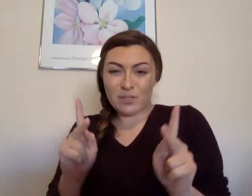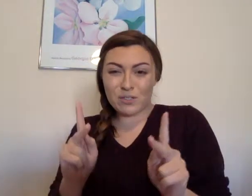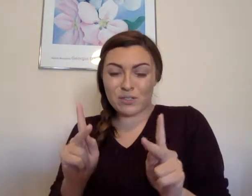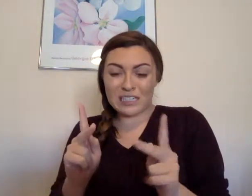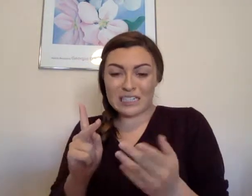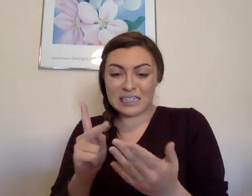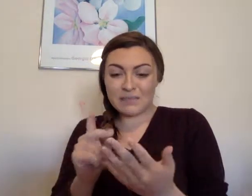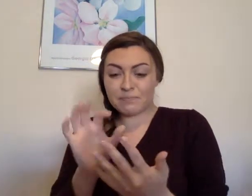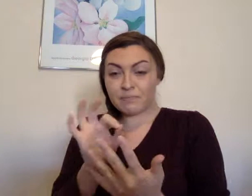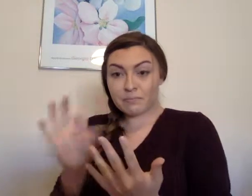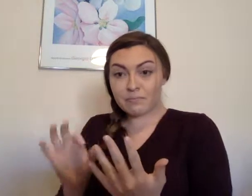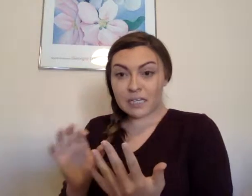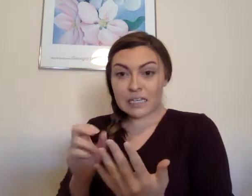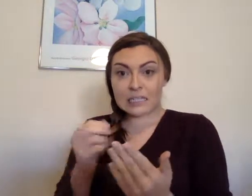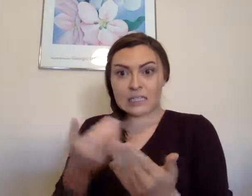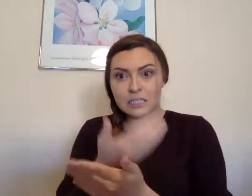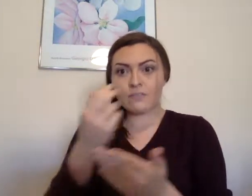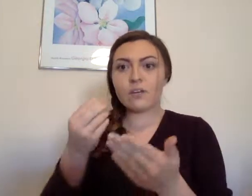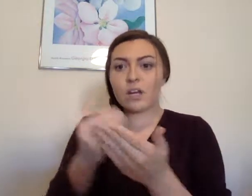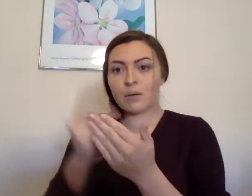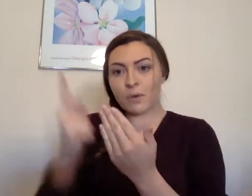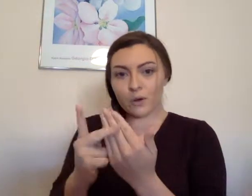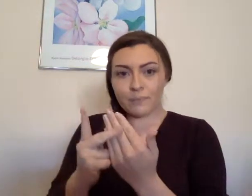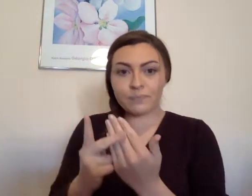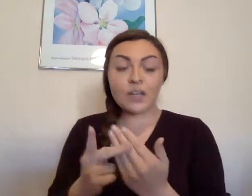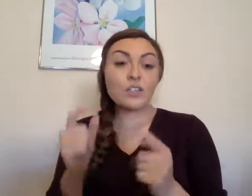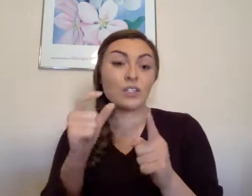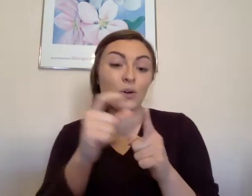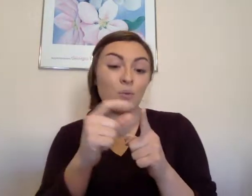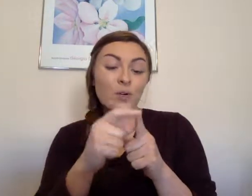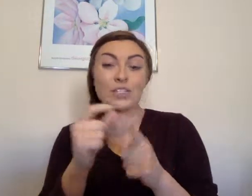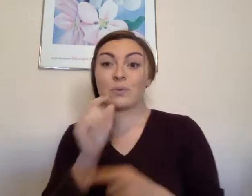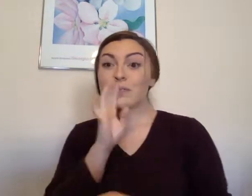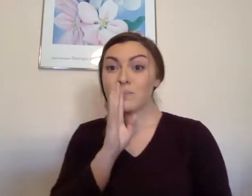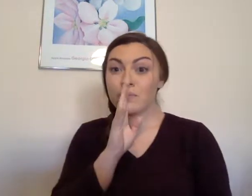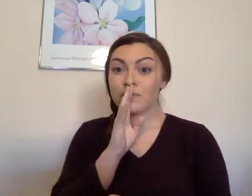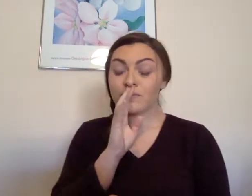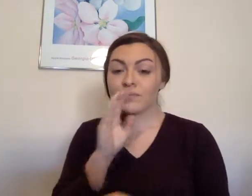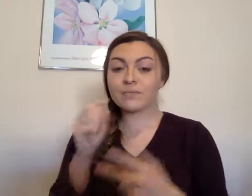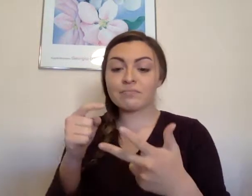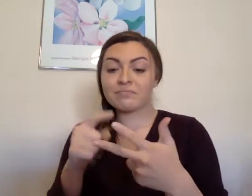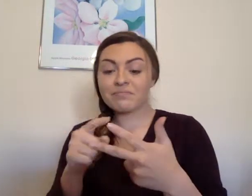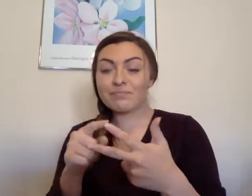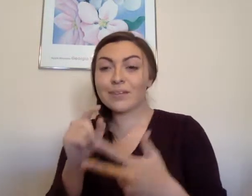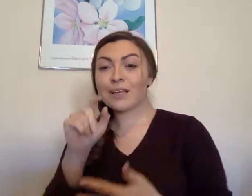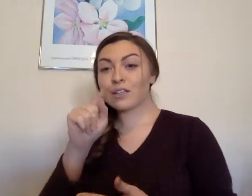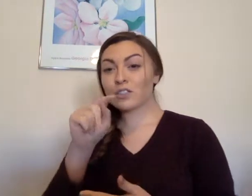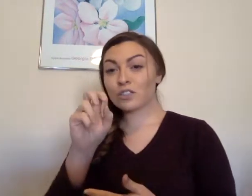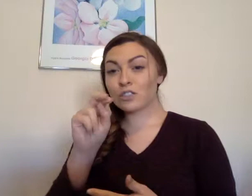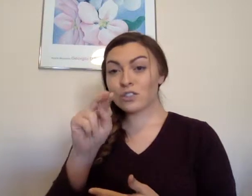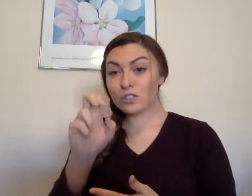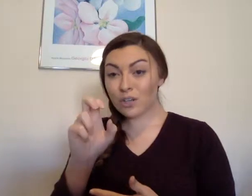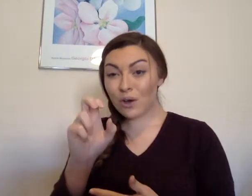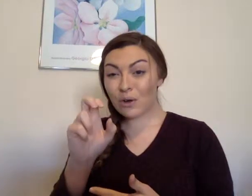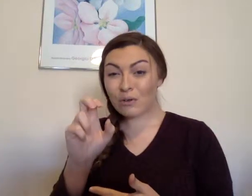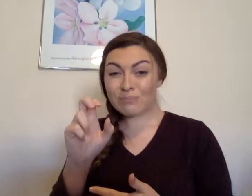communication. There's the words that we speak, and then there's the tone of those words. Have you ever gotten in trouble for your tone of